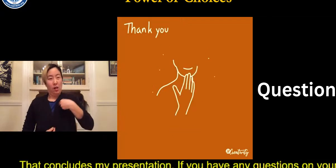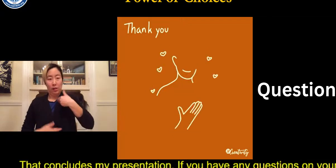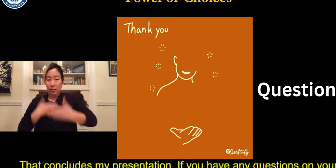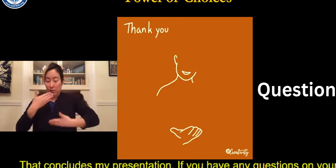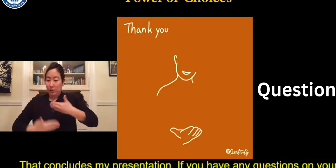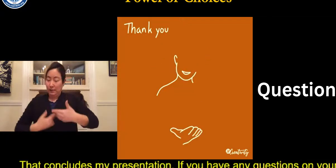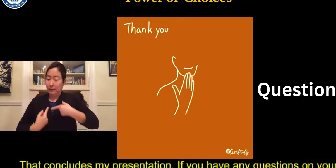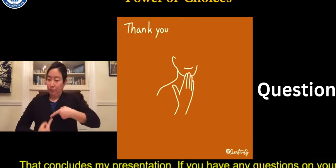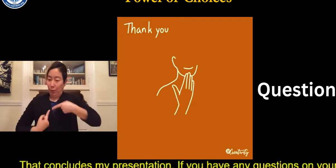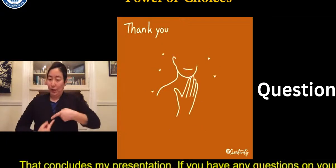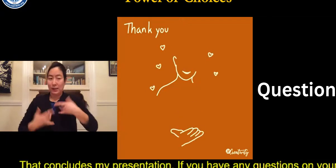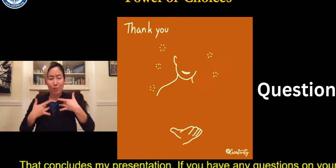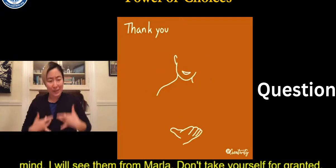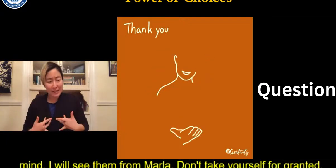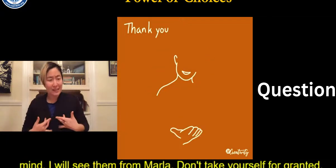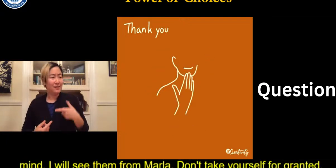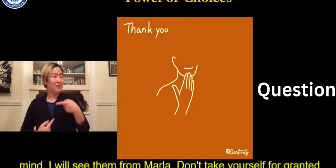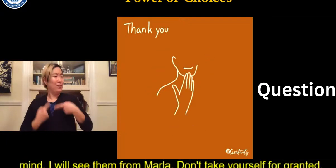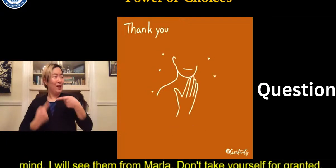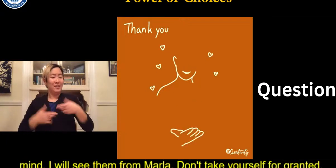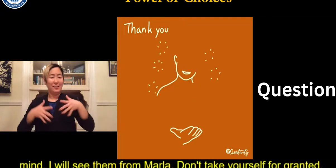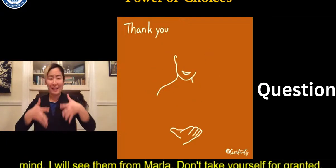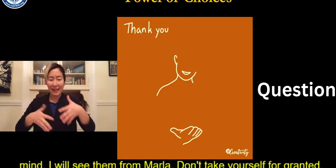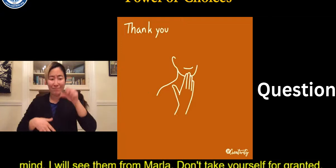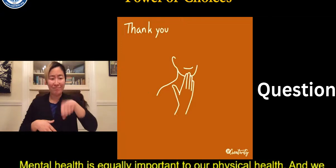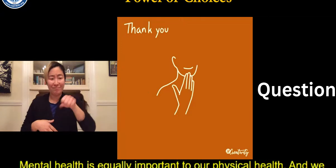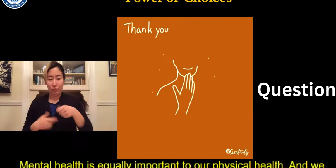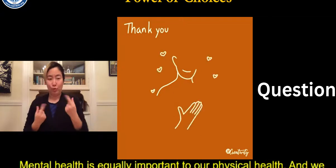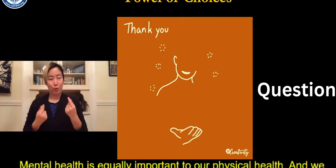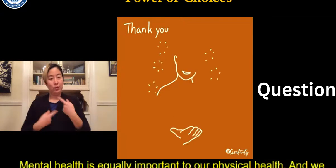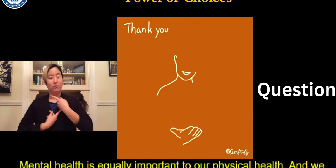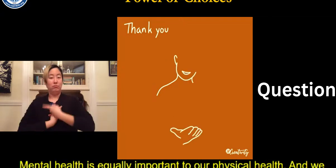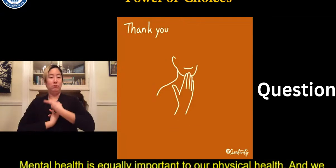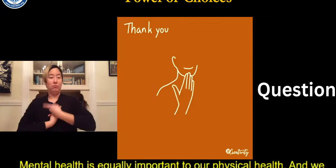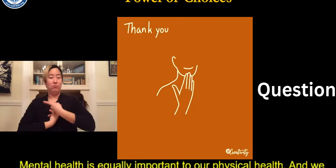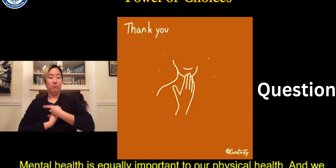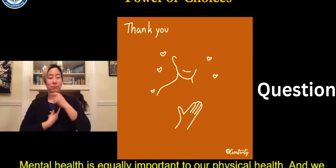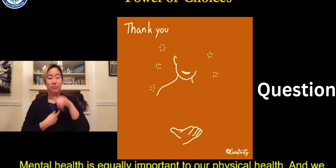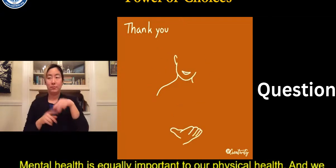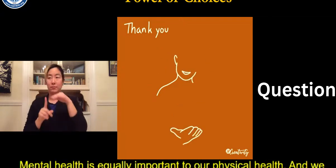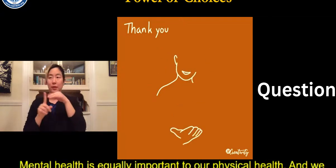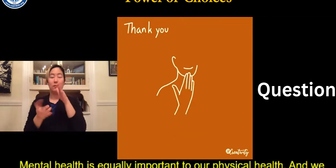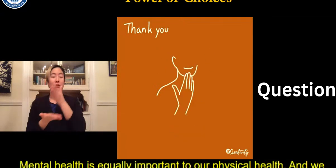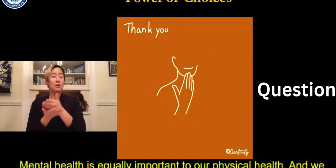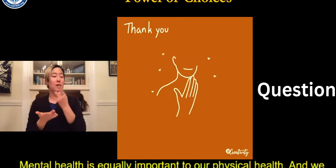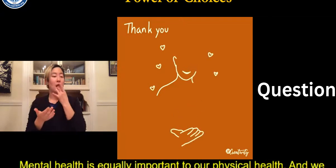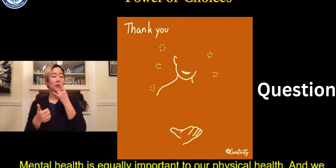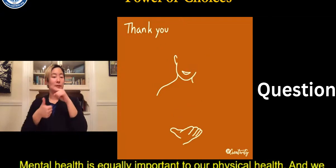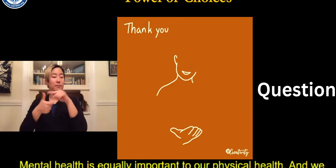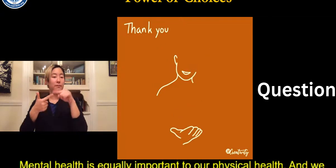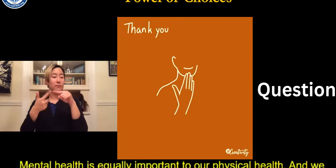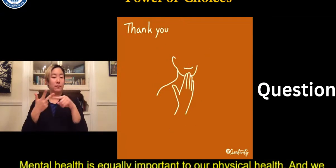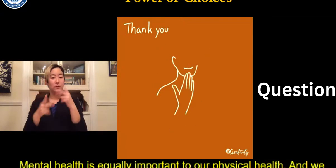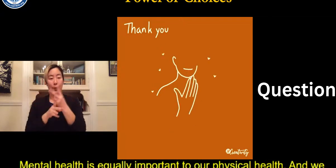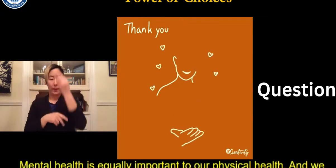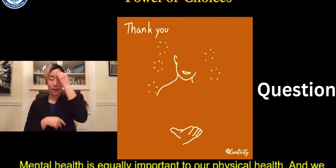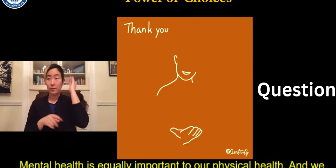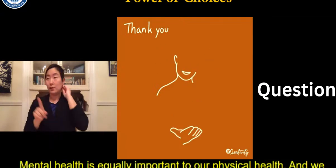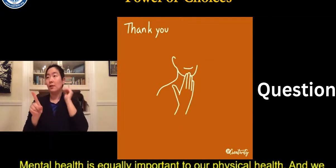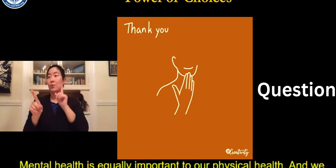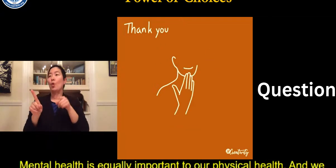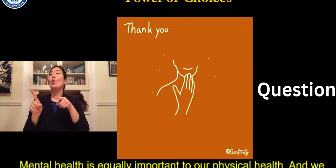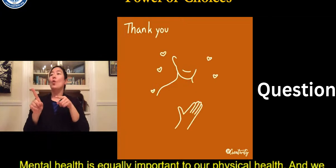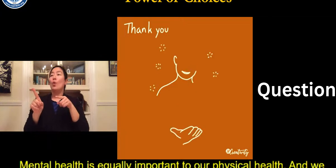you, I'm also preaching to myself because I myself have struggles. I struggle with depression, I struggle with